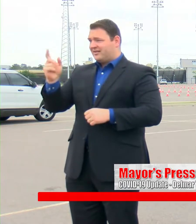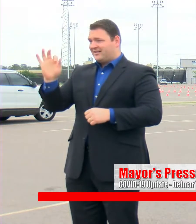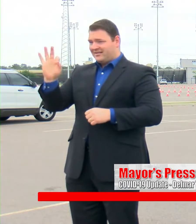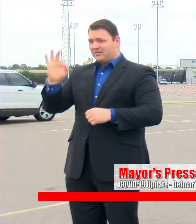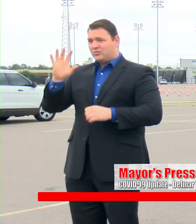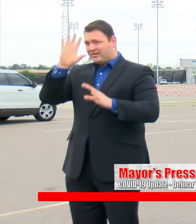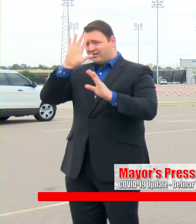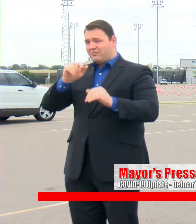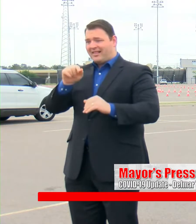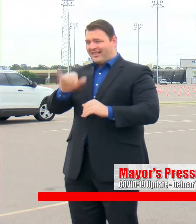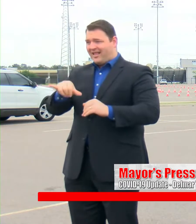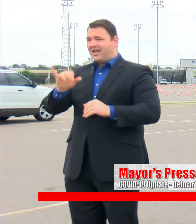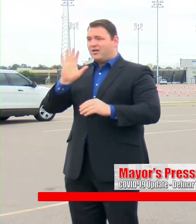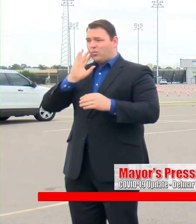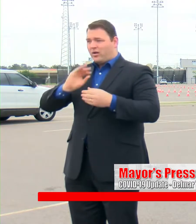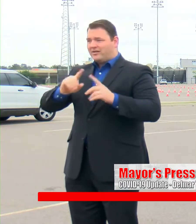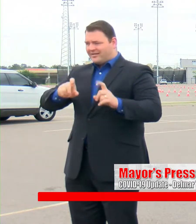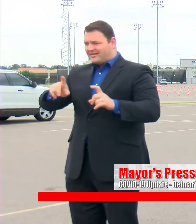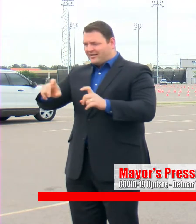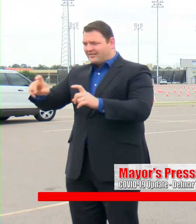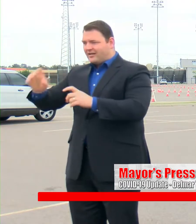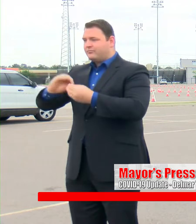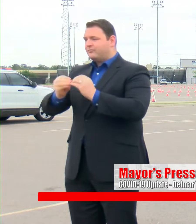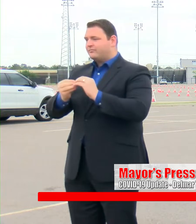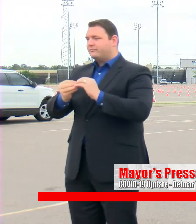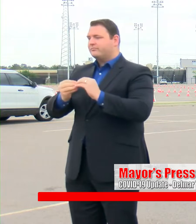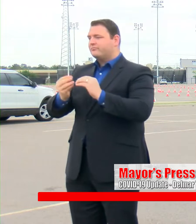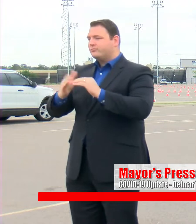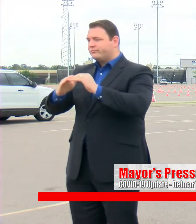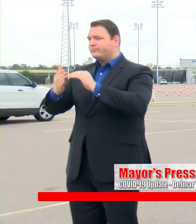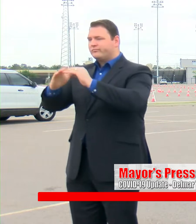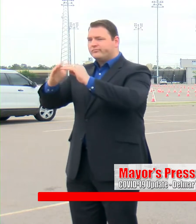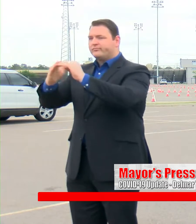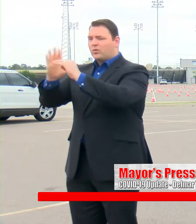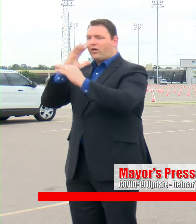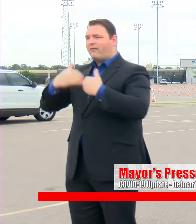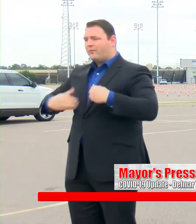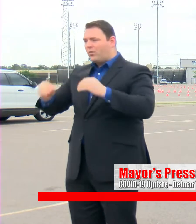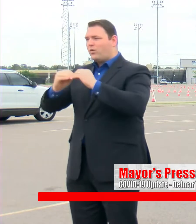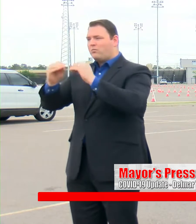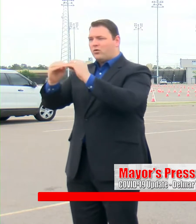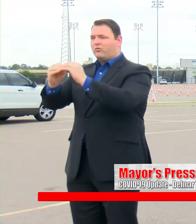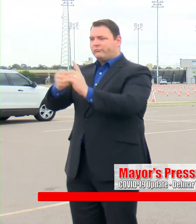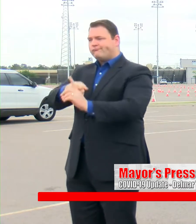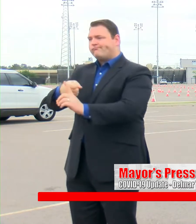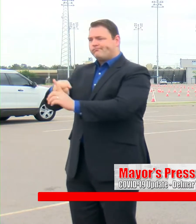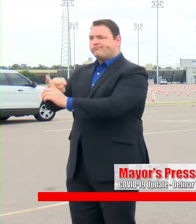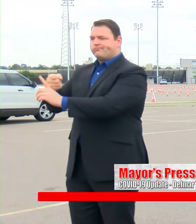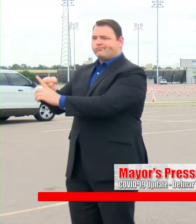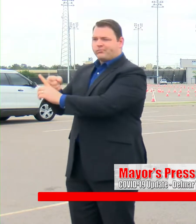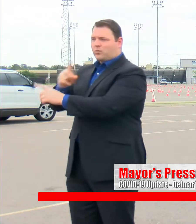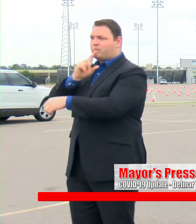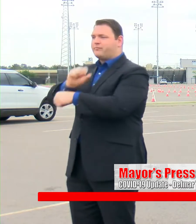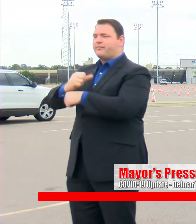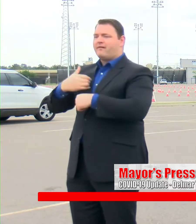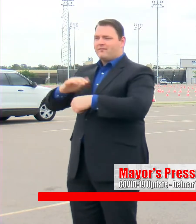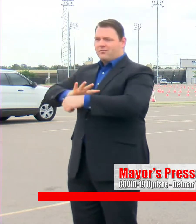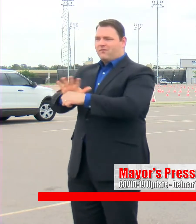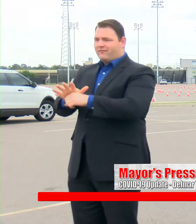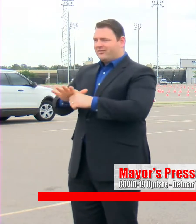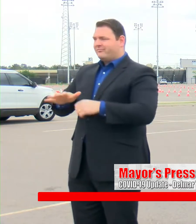rise each and every day, both in Houston as well as in Harris County, as well as the surrounding region. As of today,